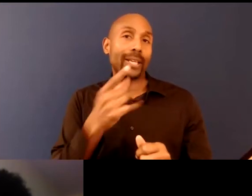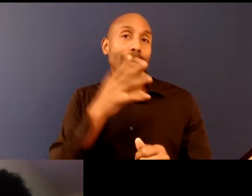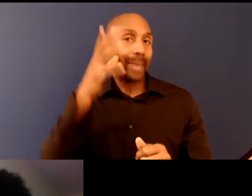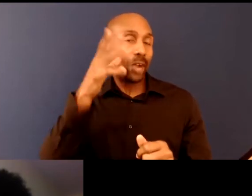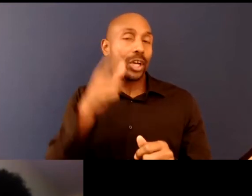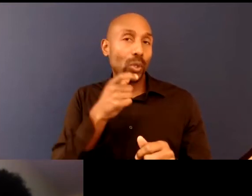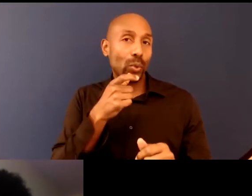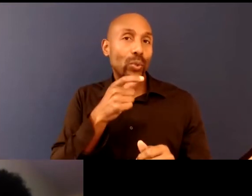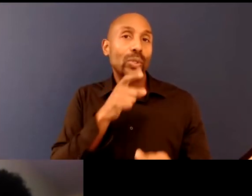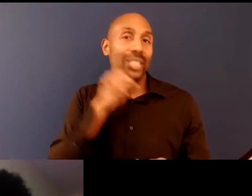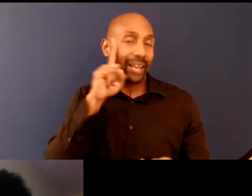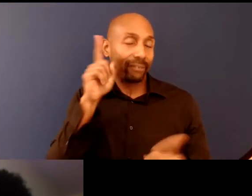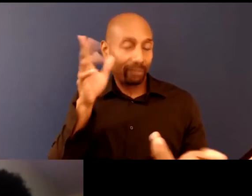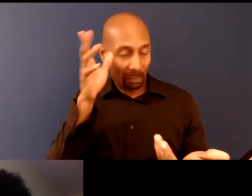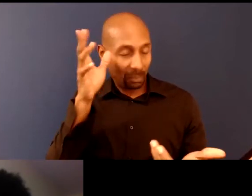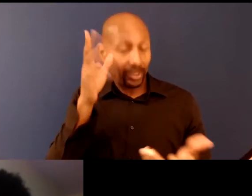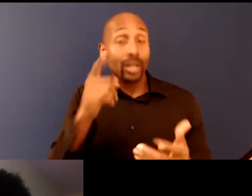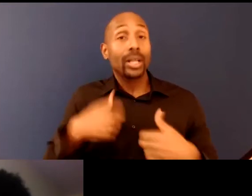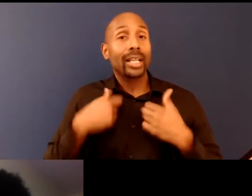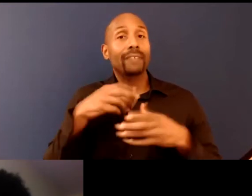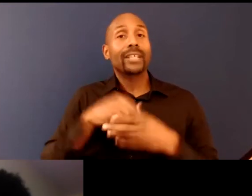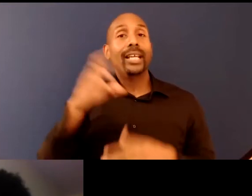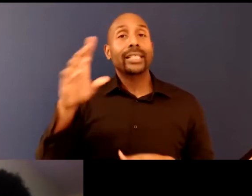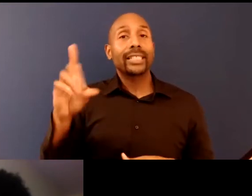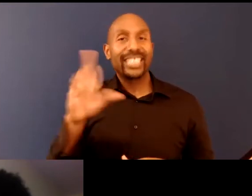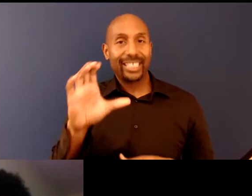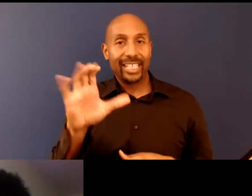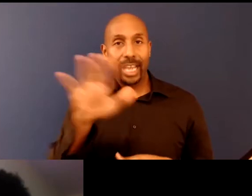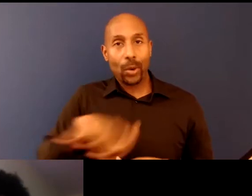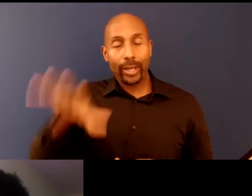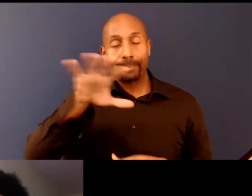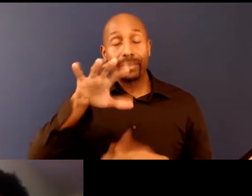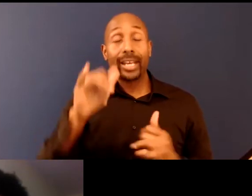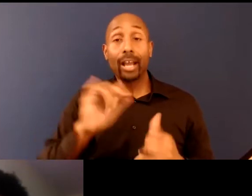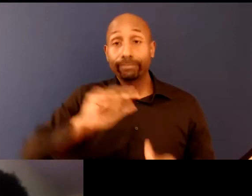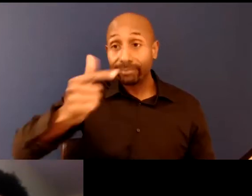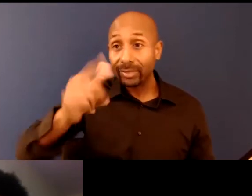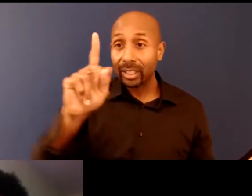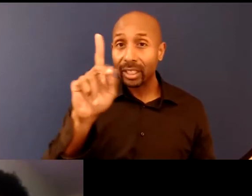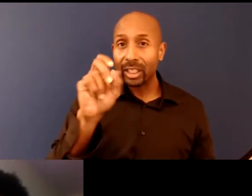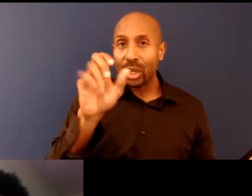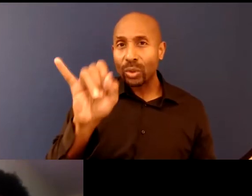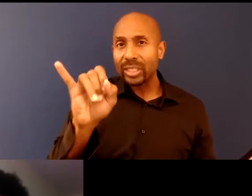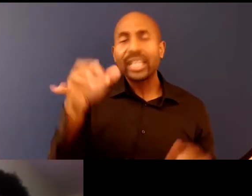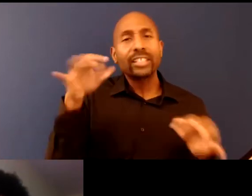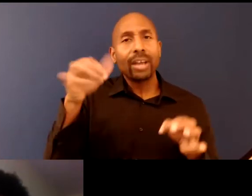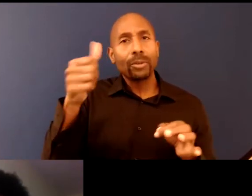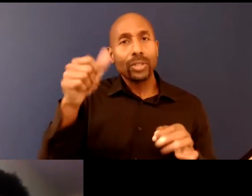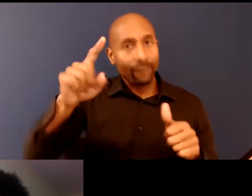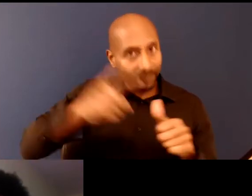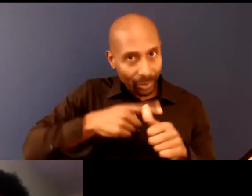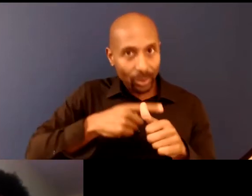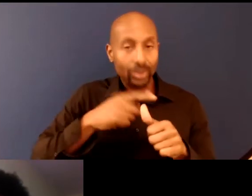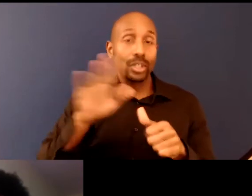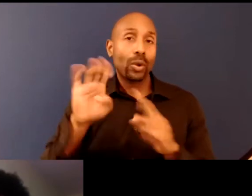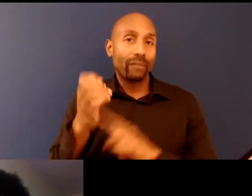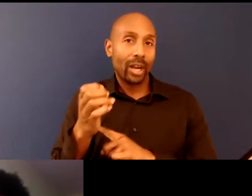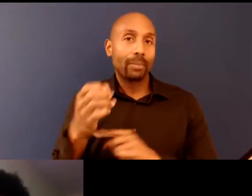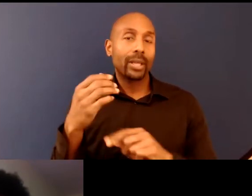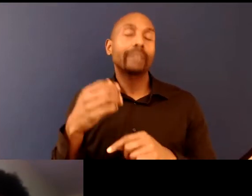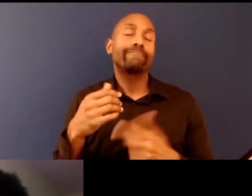And Kosi, I'm going to turn it over to you. And if you'll start by just describing yourself and the environment from which you're joining us